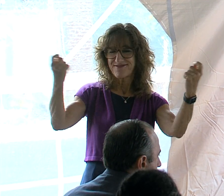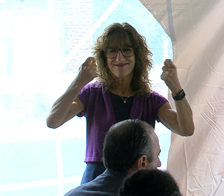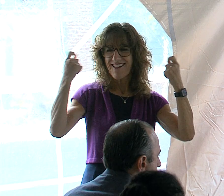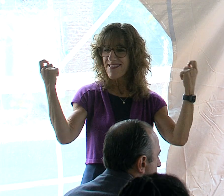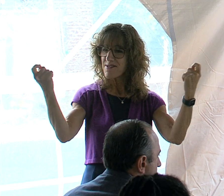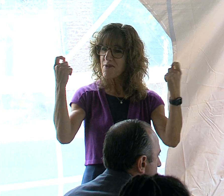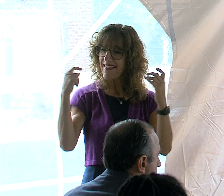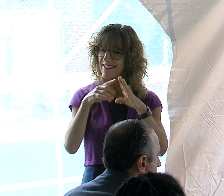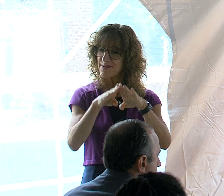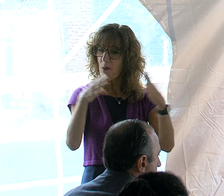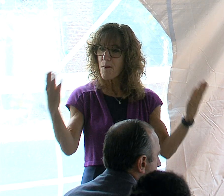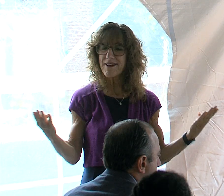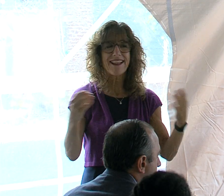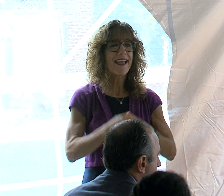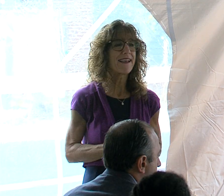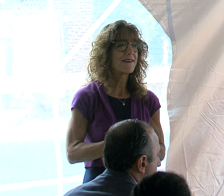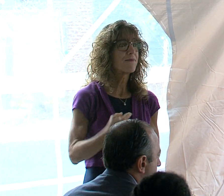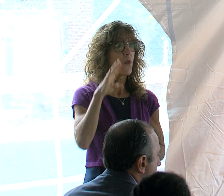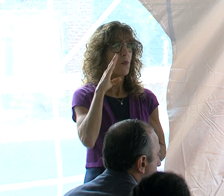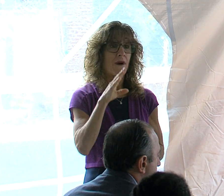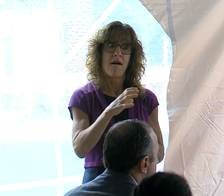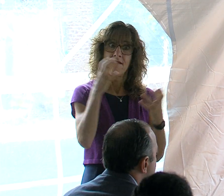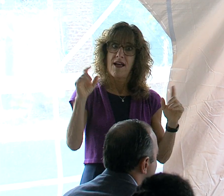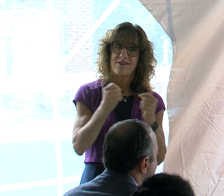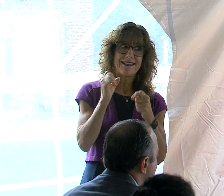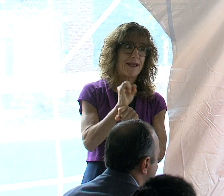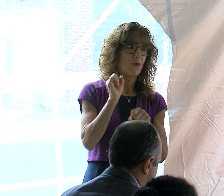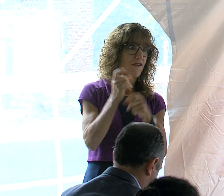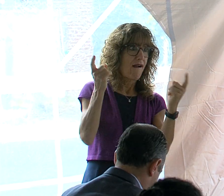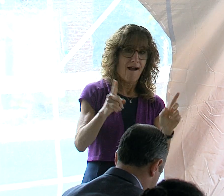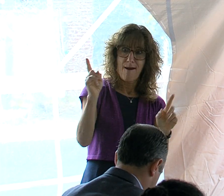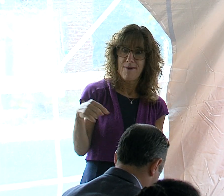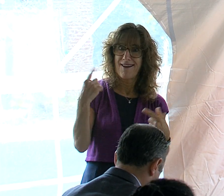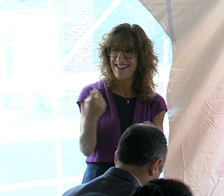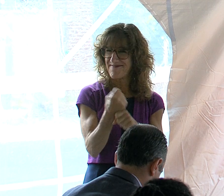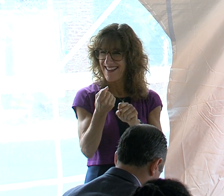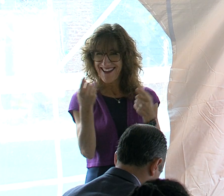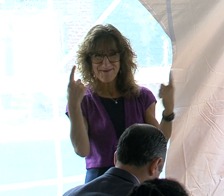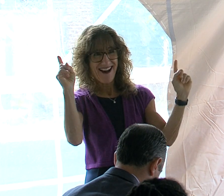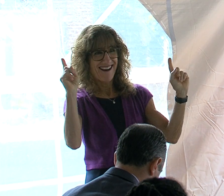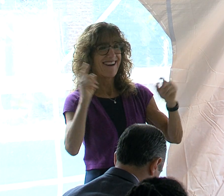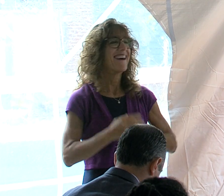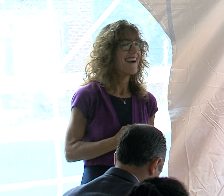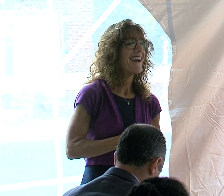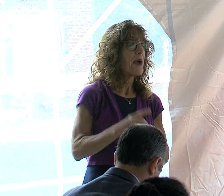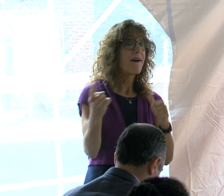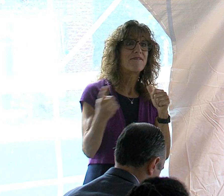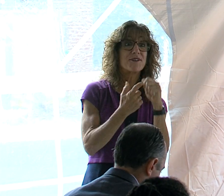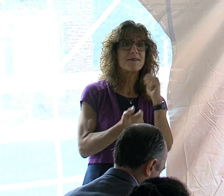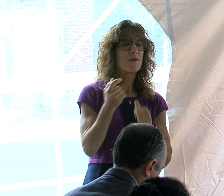celebrate this opening. We know a lot of teamwork has gone into making this happen. So first